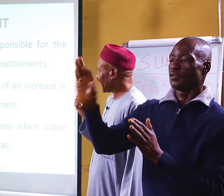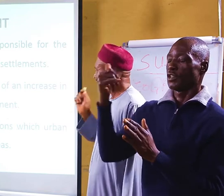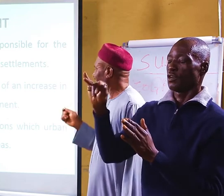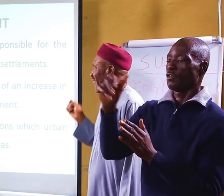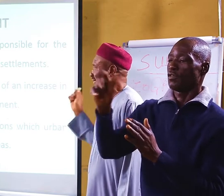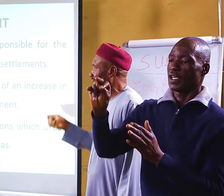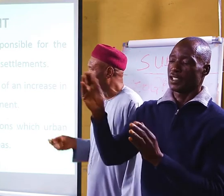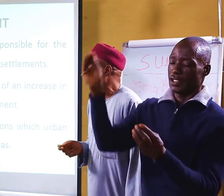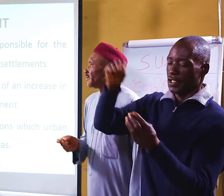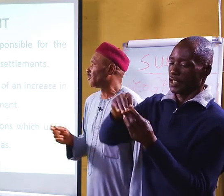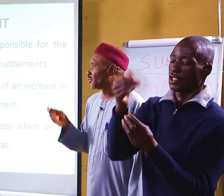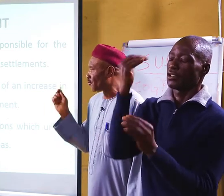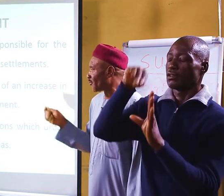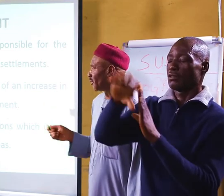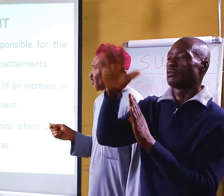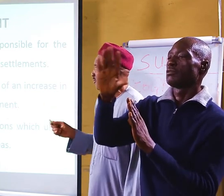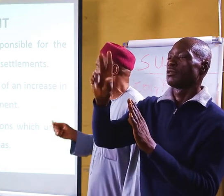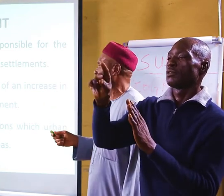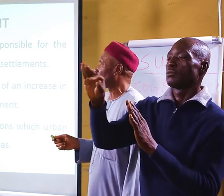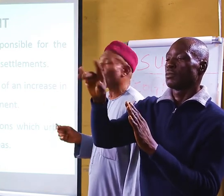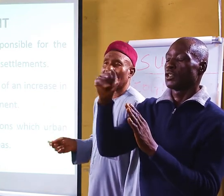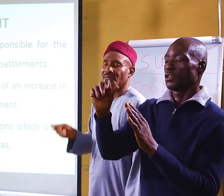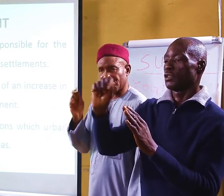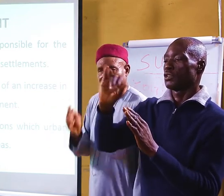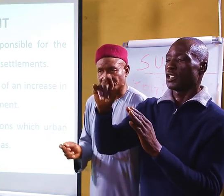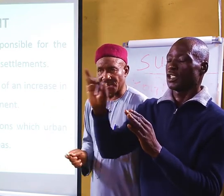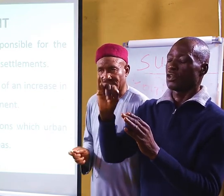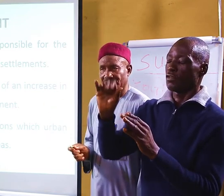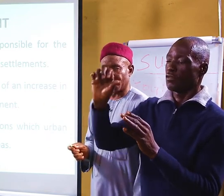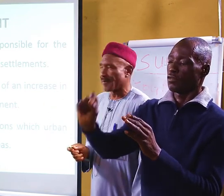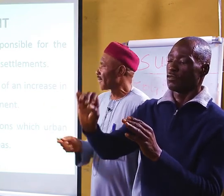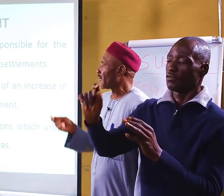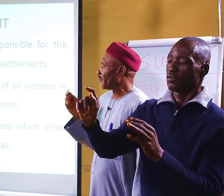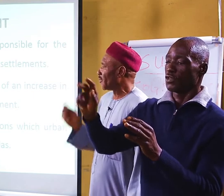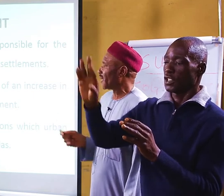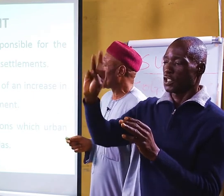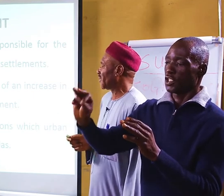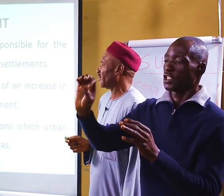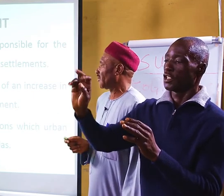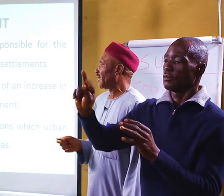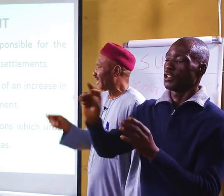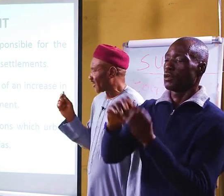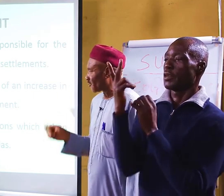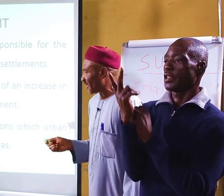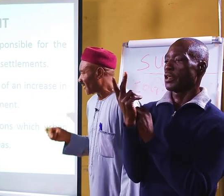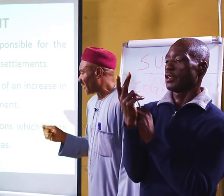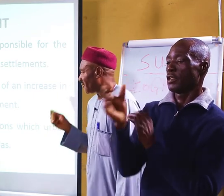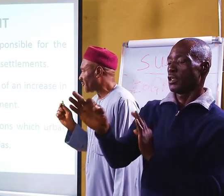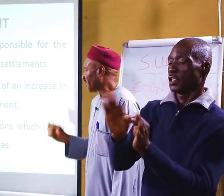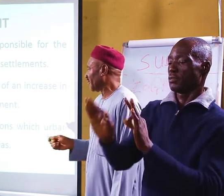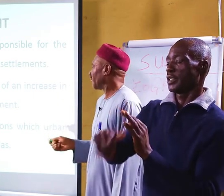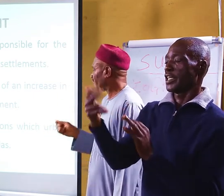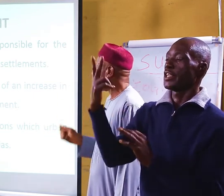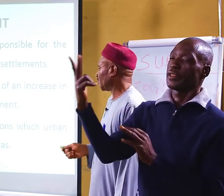an increase in the population size of settlement. Number 3, explain